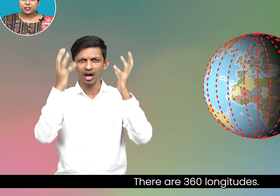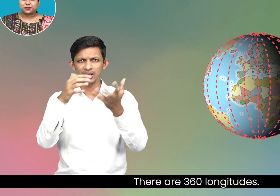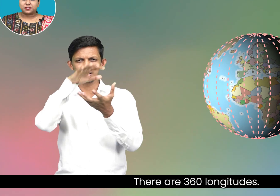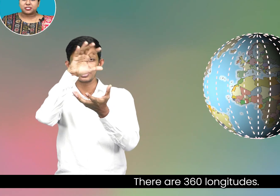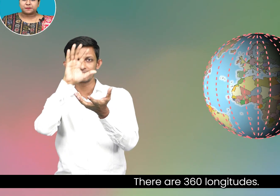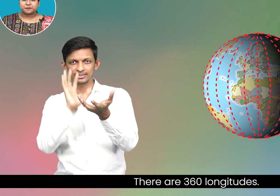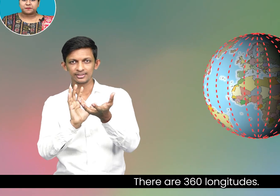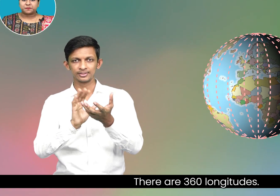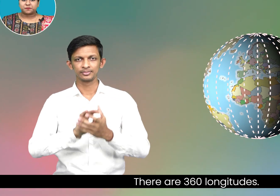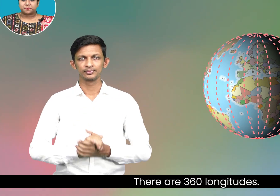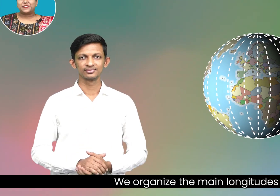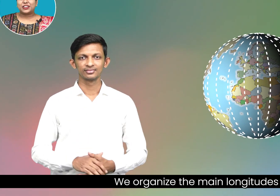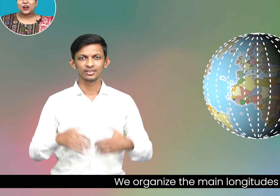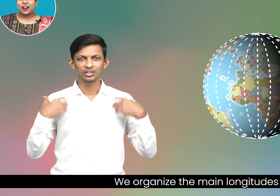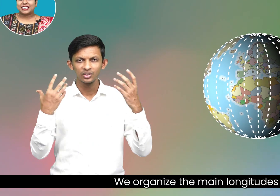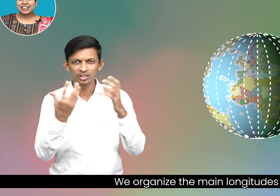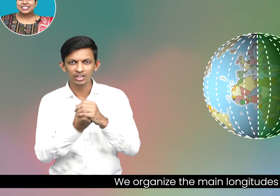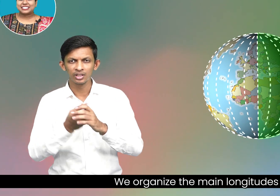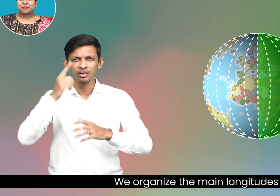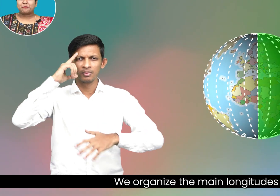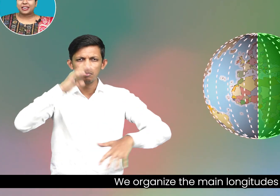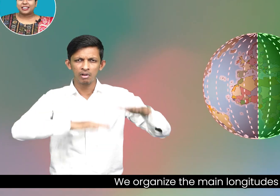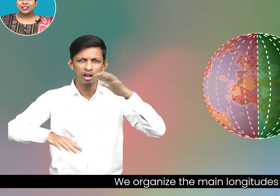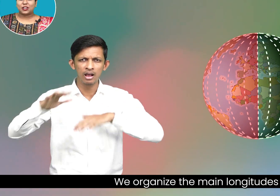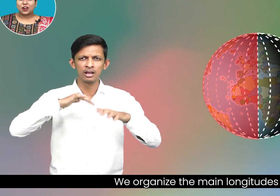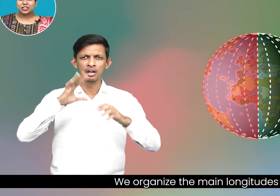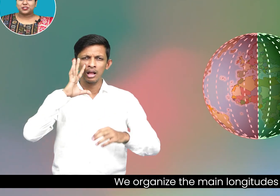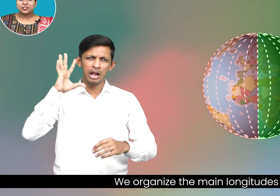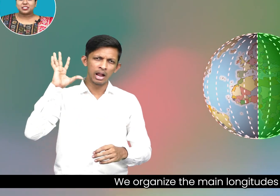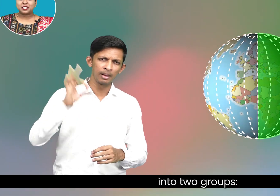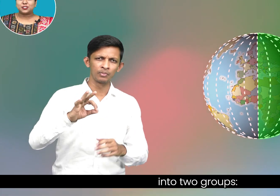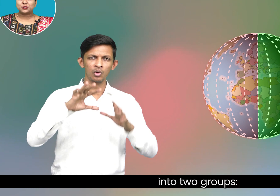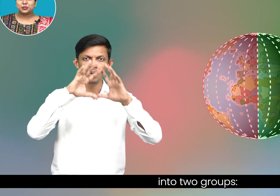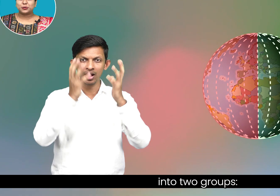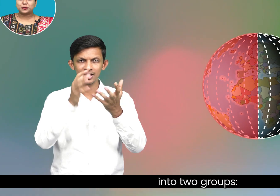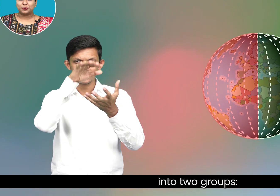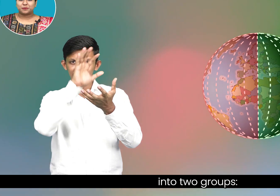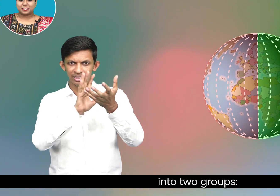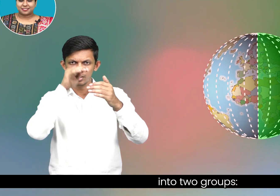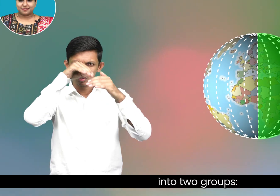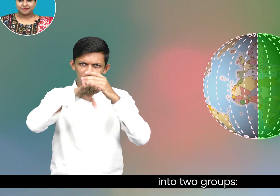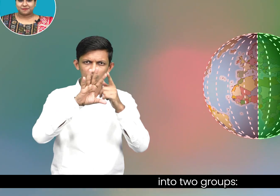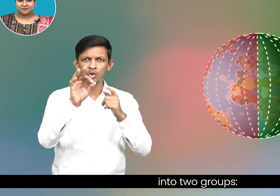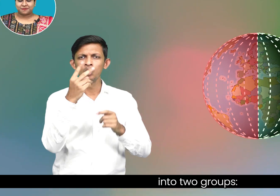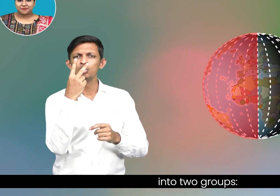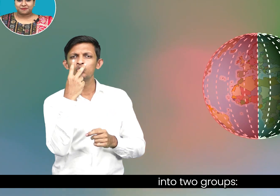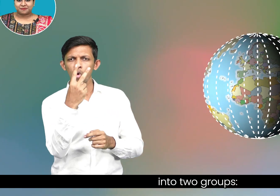longitudes. We organize the main longitudes into two groups.